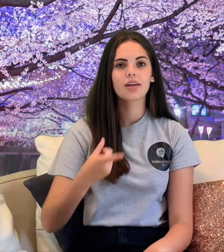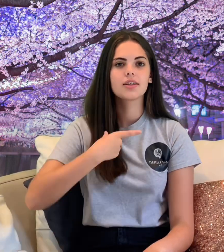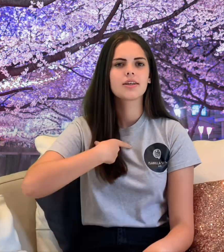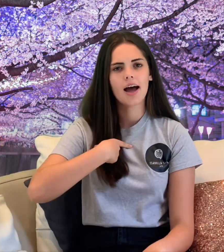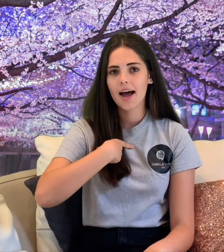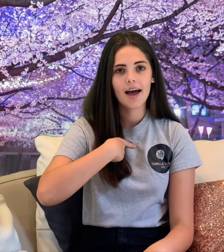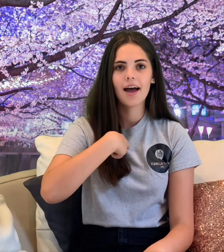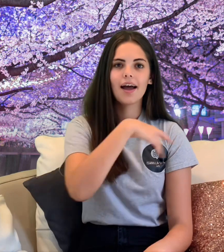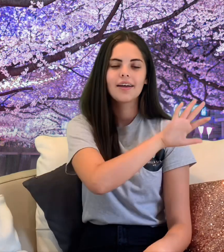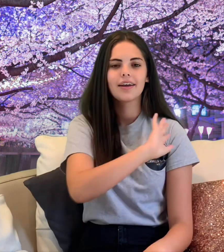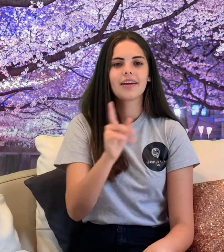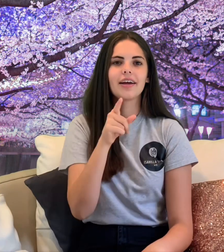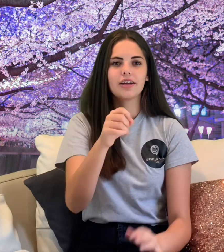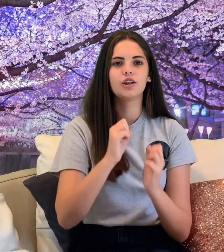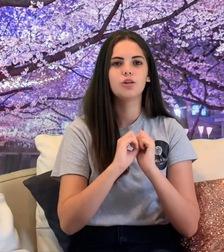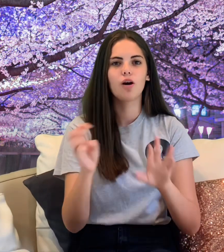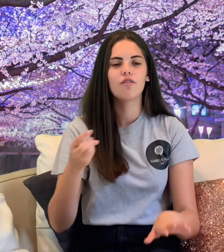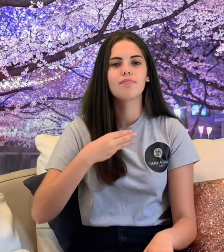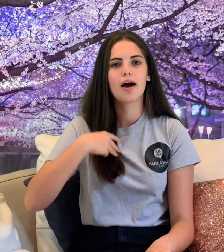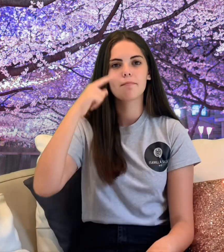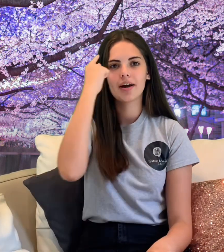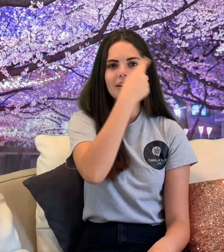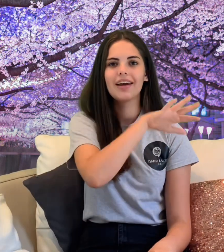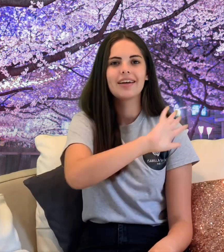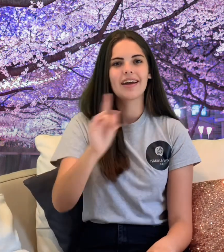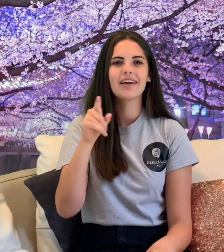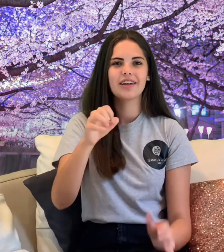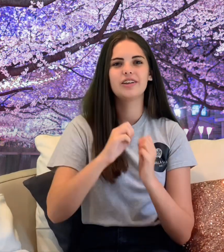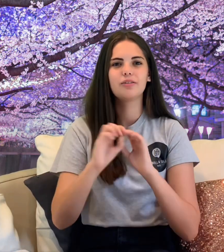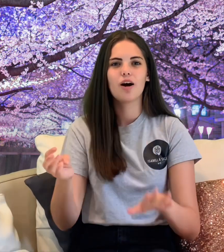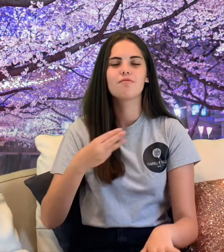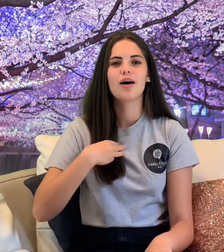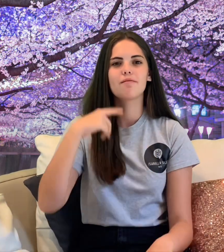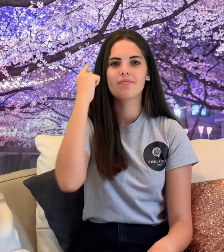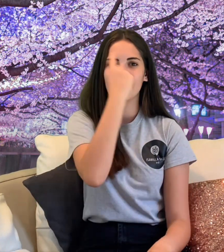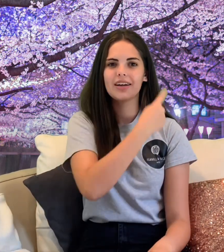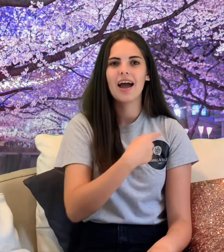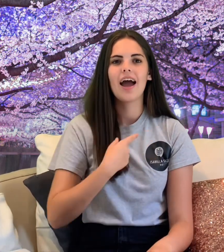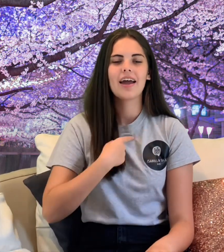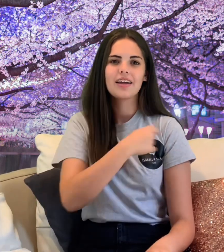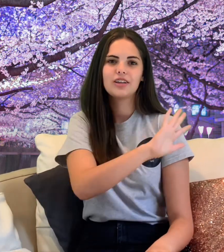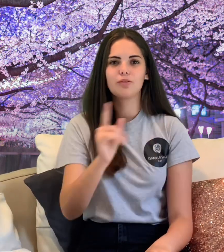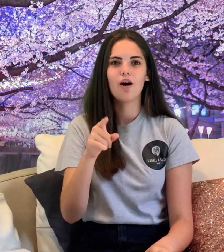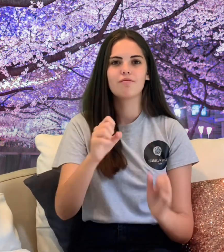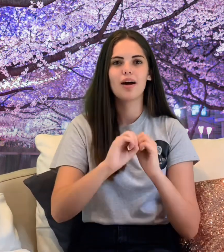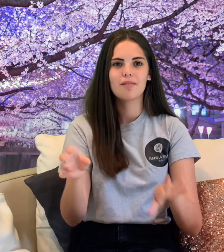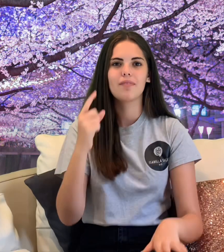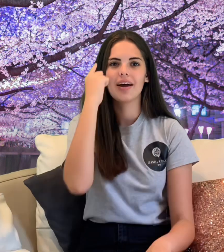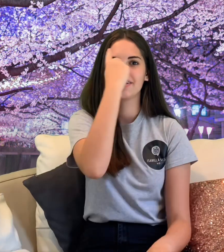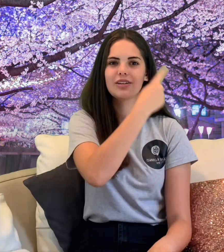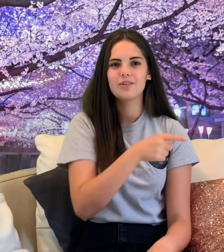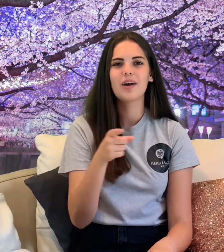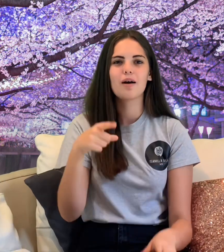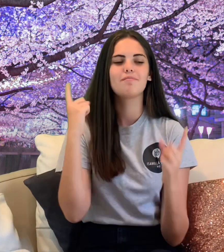tonight. Cause I can't get you off my mind. Can't get you off my mind. Can't get you off my mind. Did you got